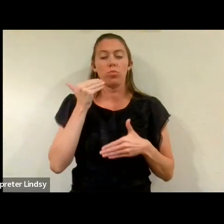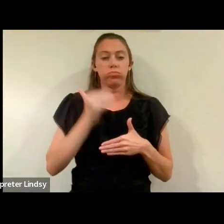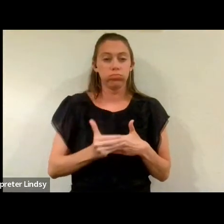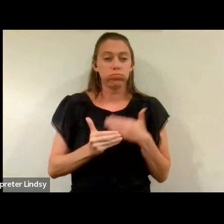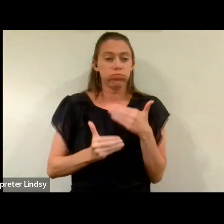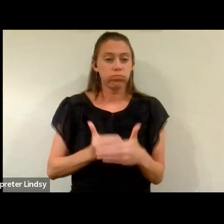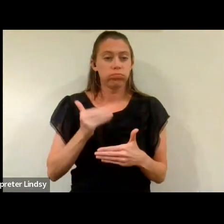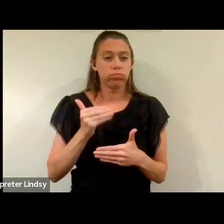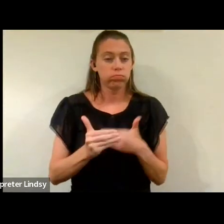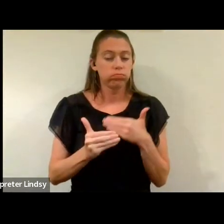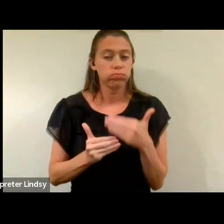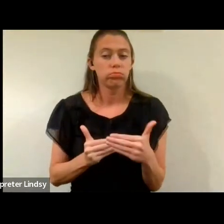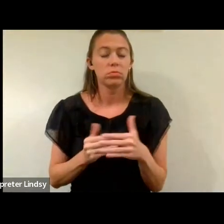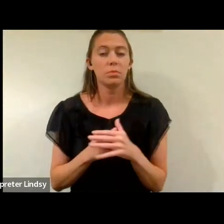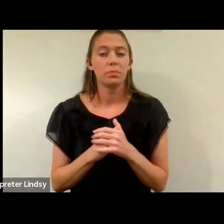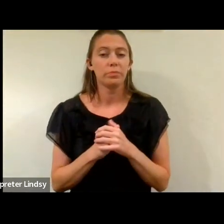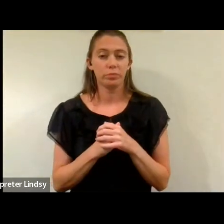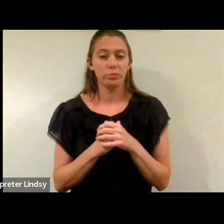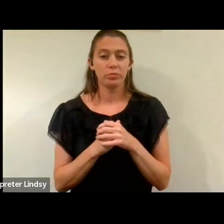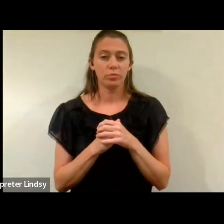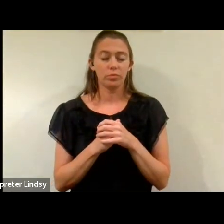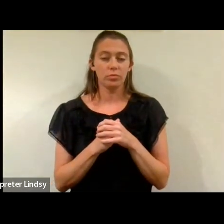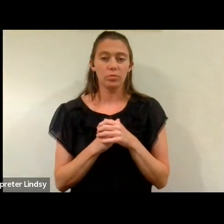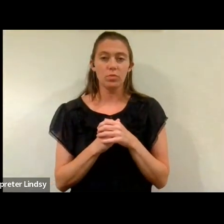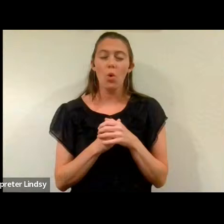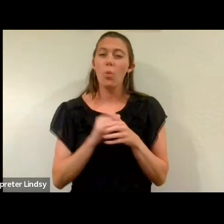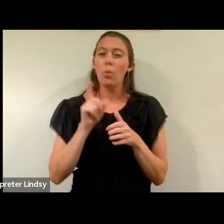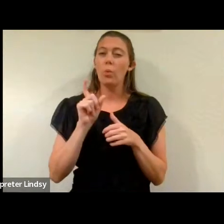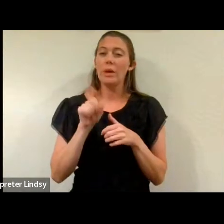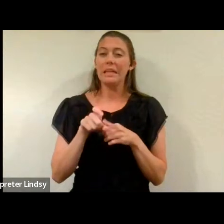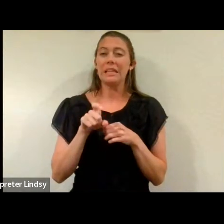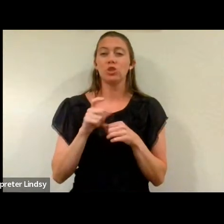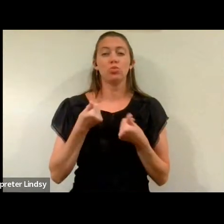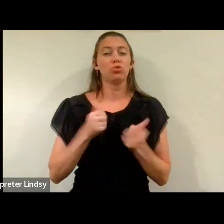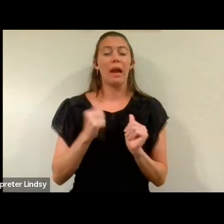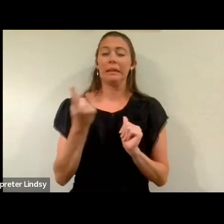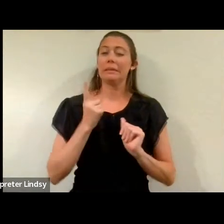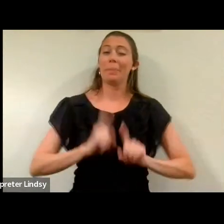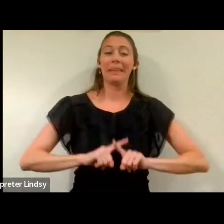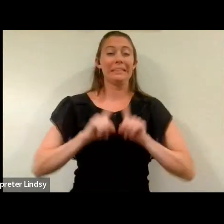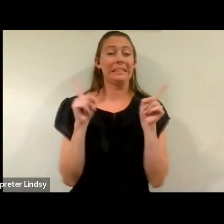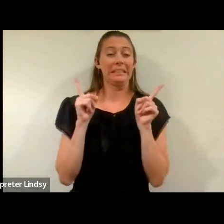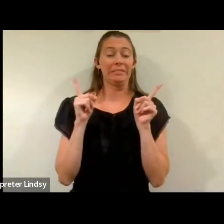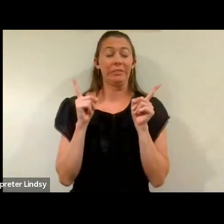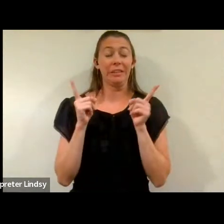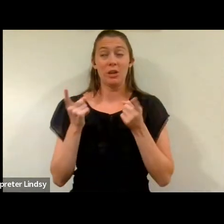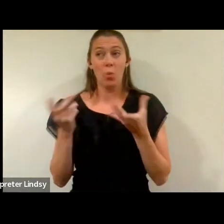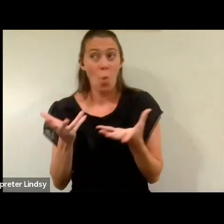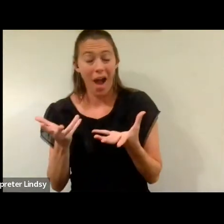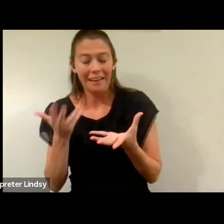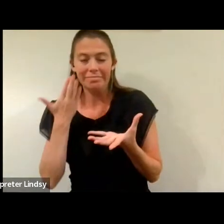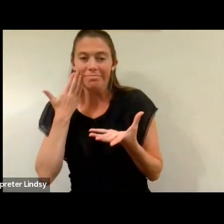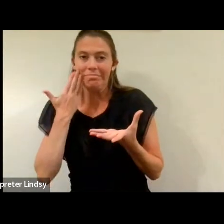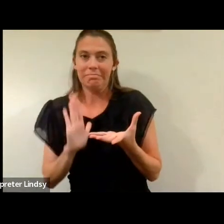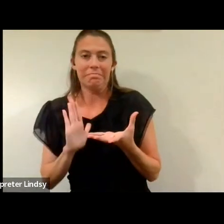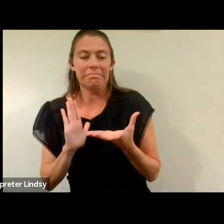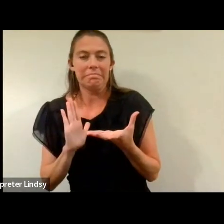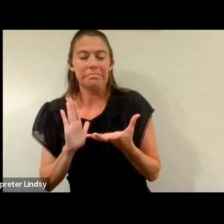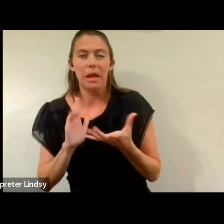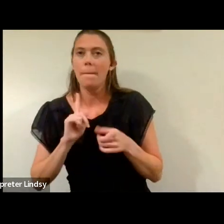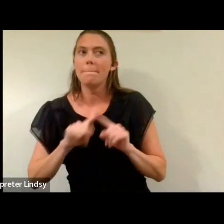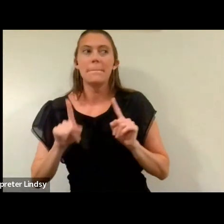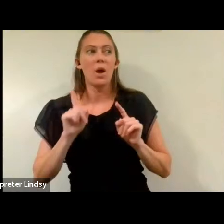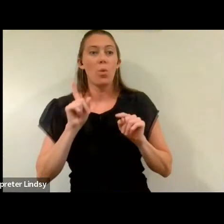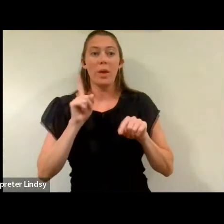space. We need to do something different. I don't know the answers to that, but we can't keep going and spending